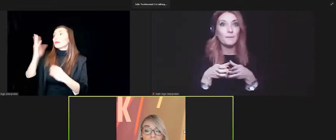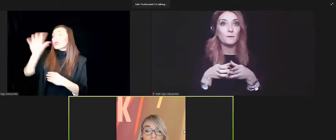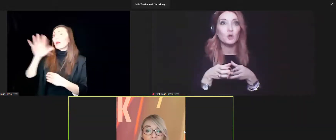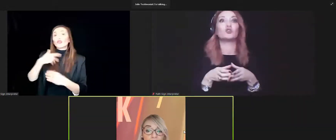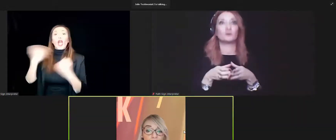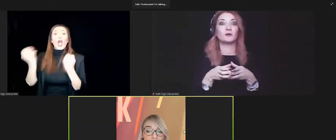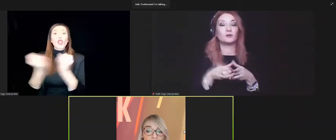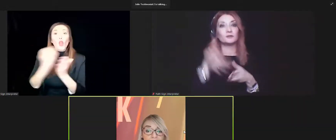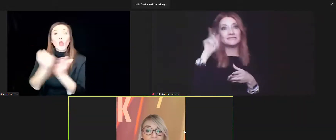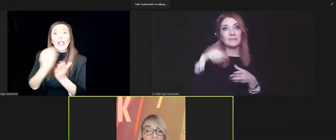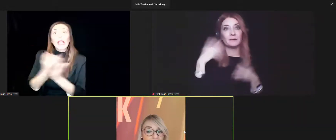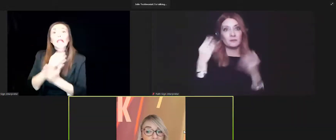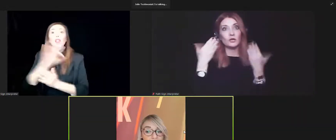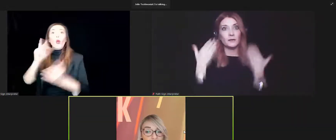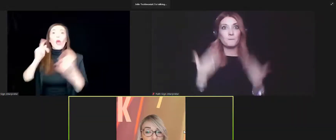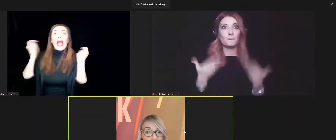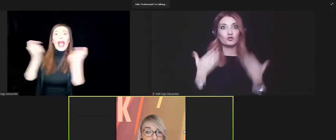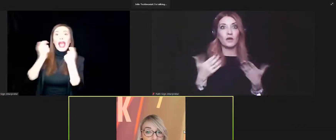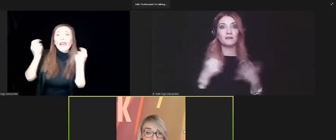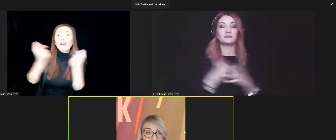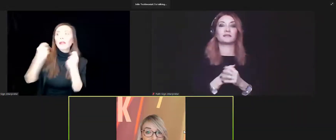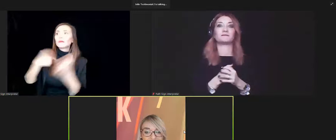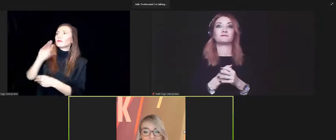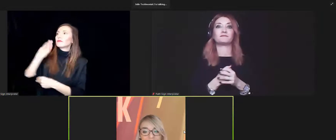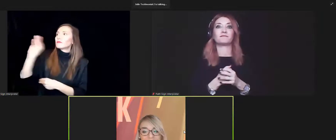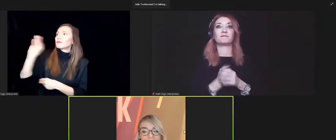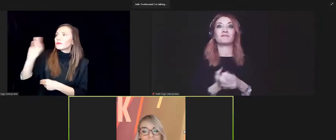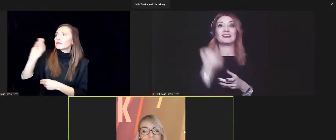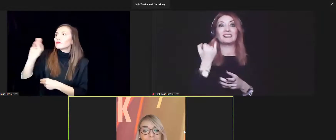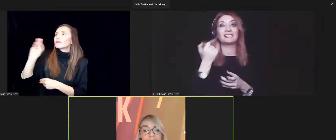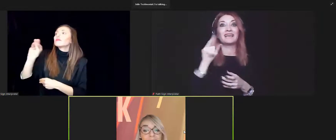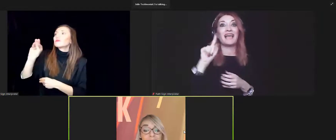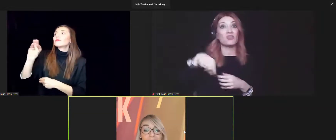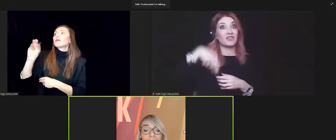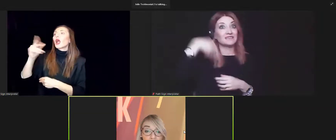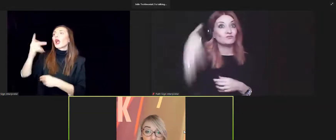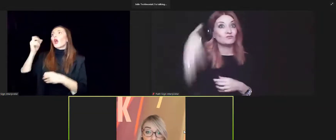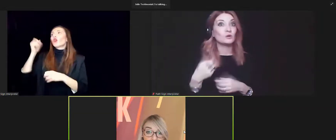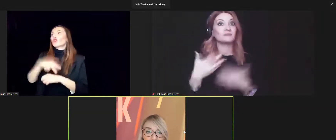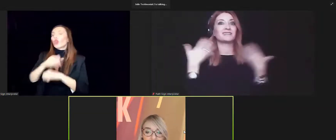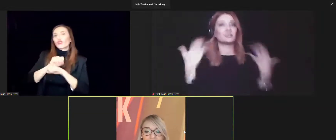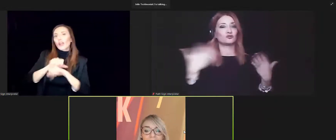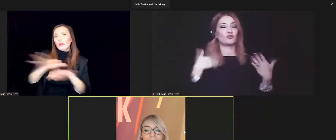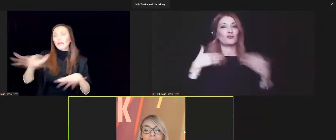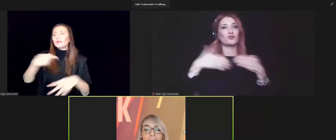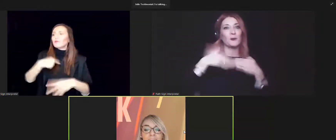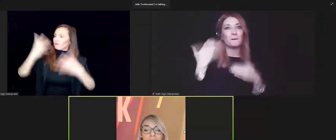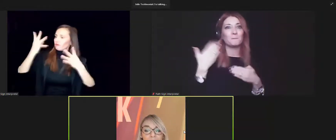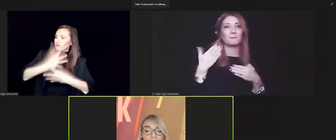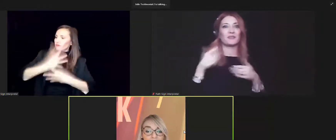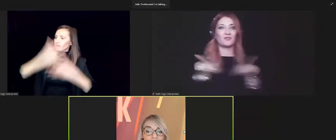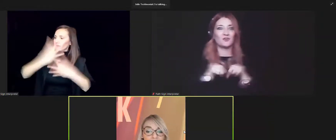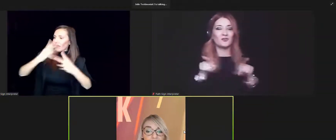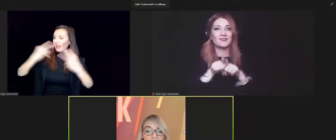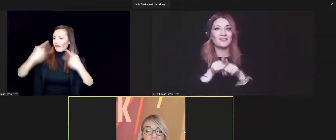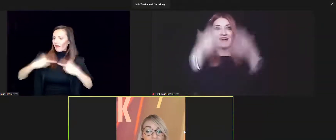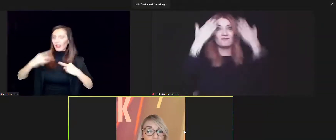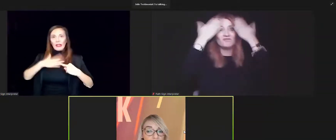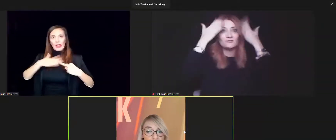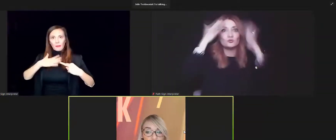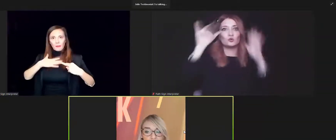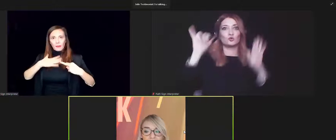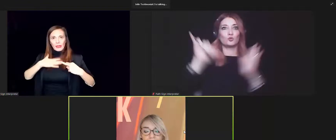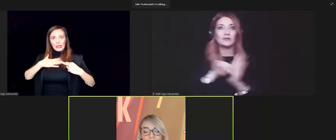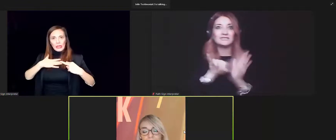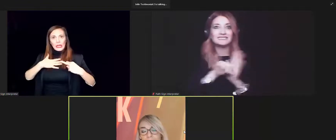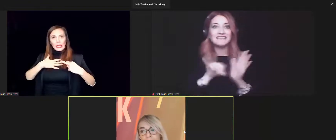I also organize my life around my business. In the morning, after taking my children